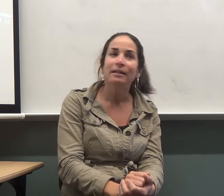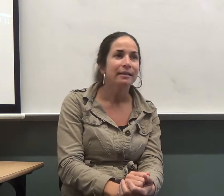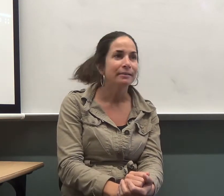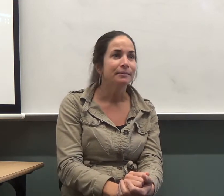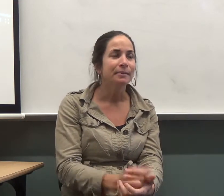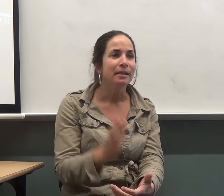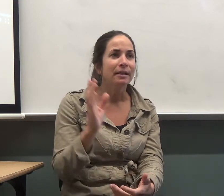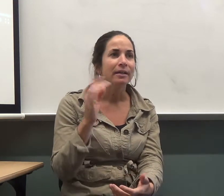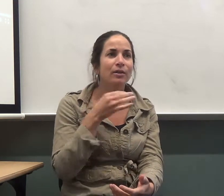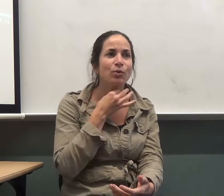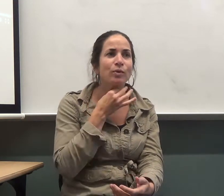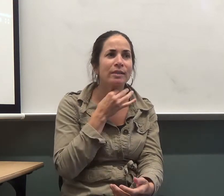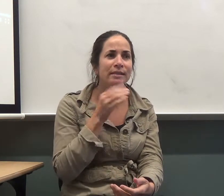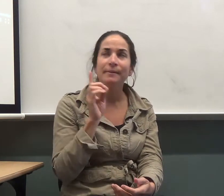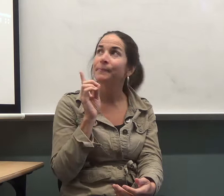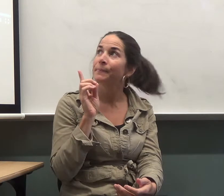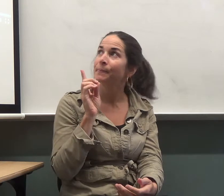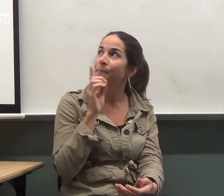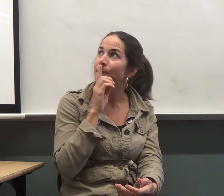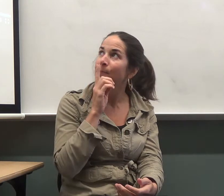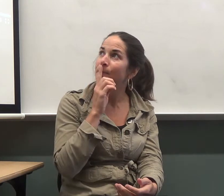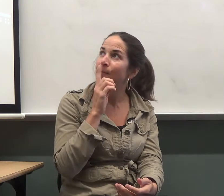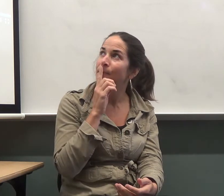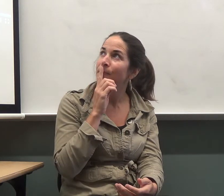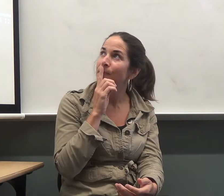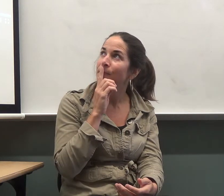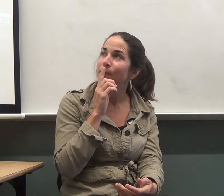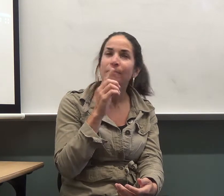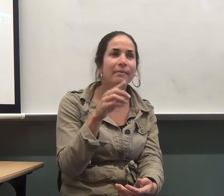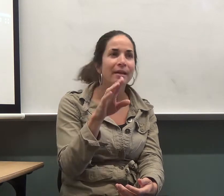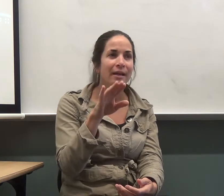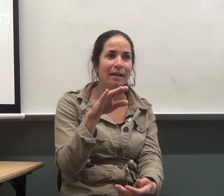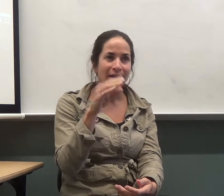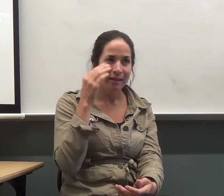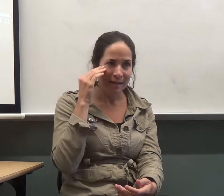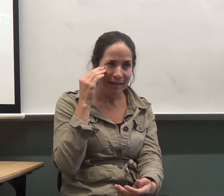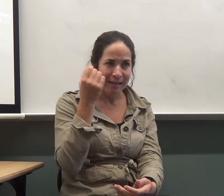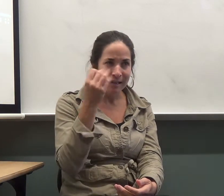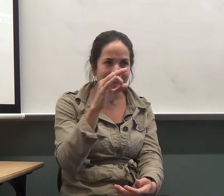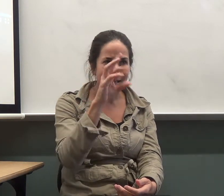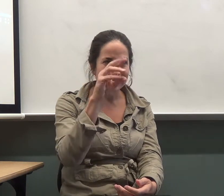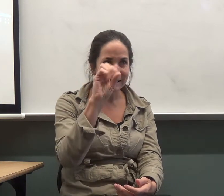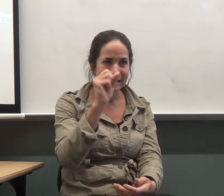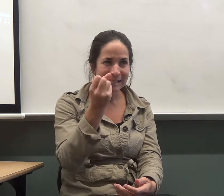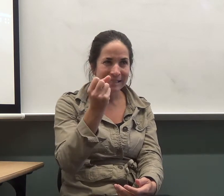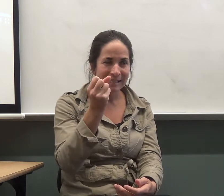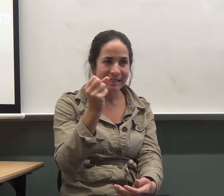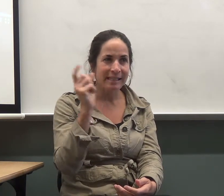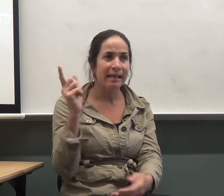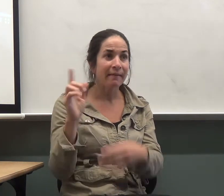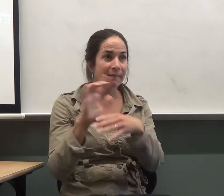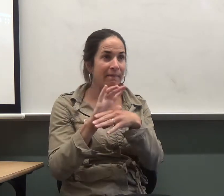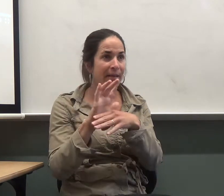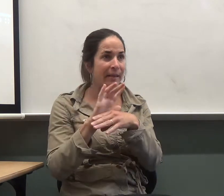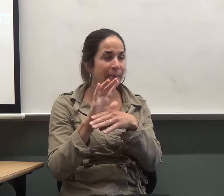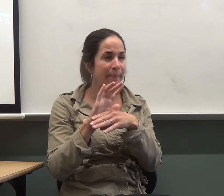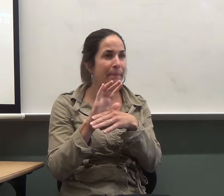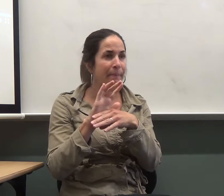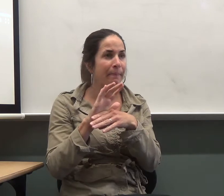What about the fact that in the 1960s, the film was in fact worse? Why would